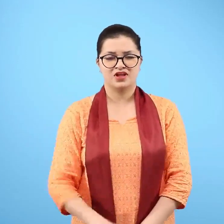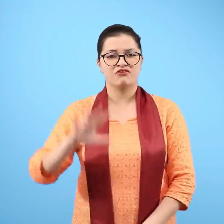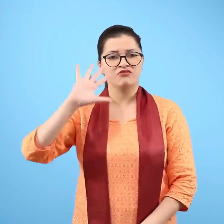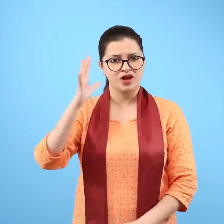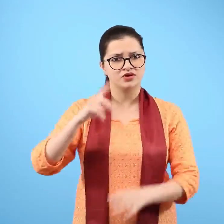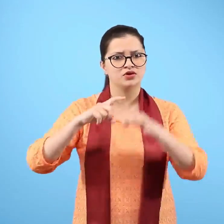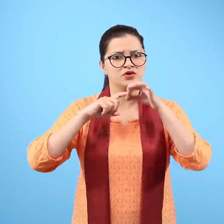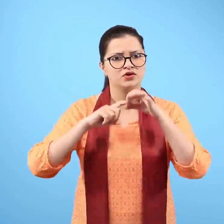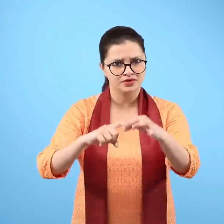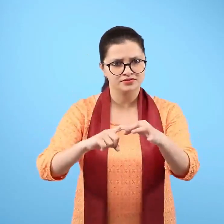5.